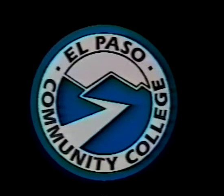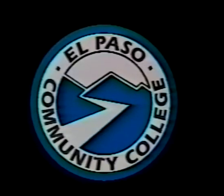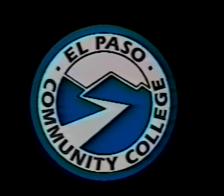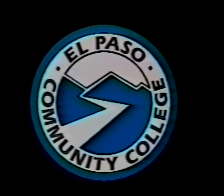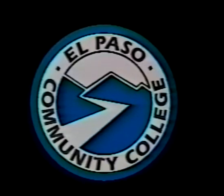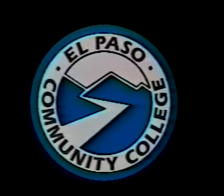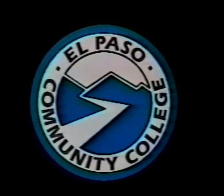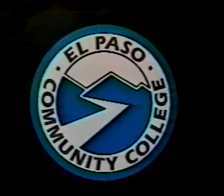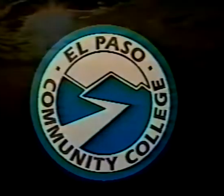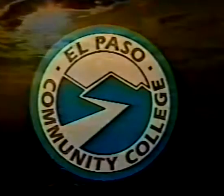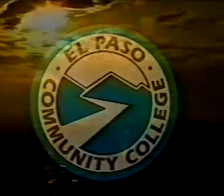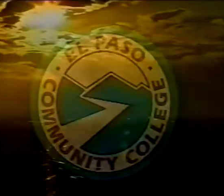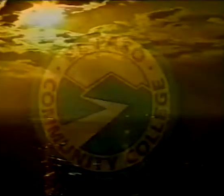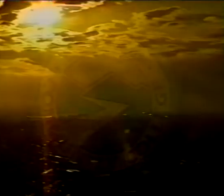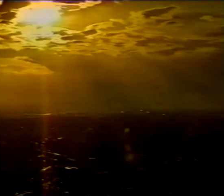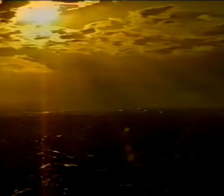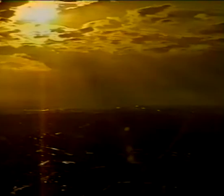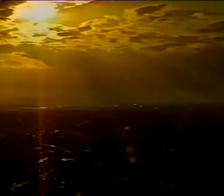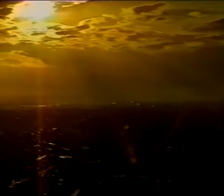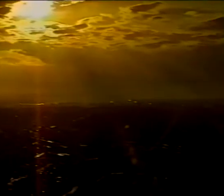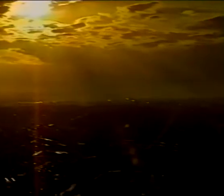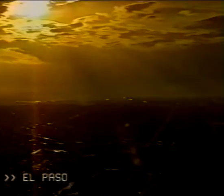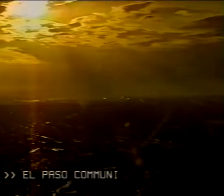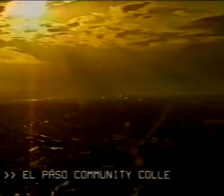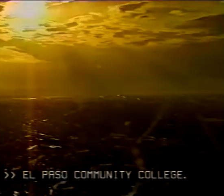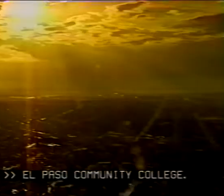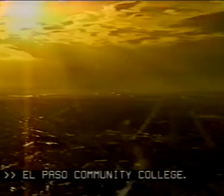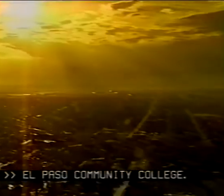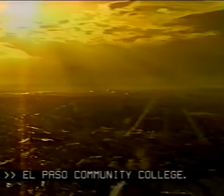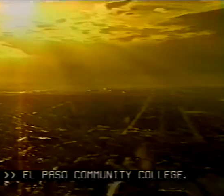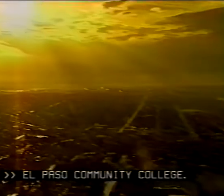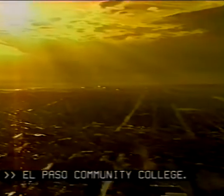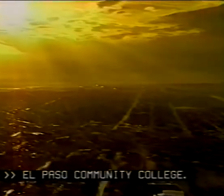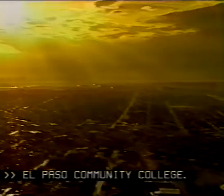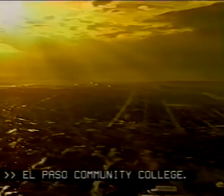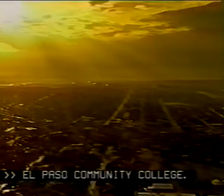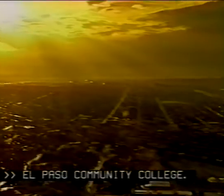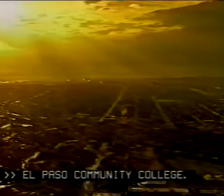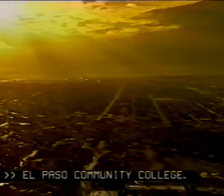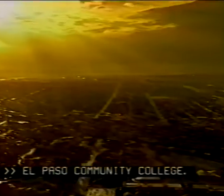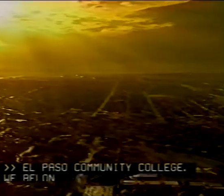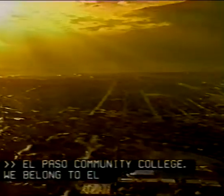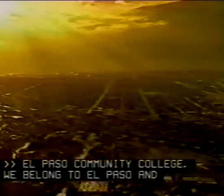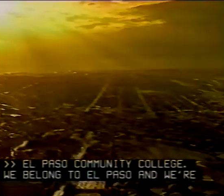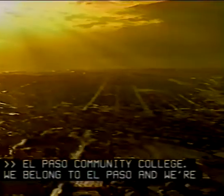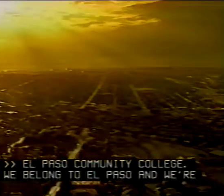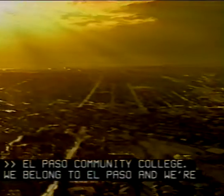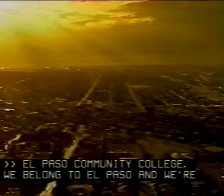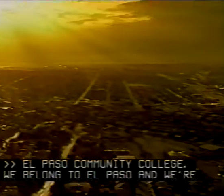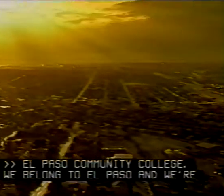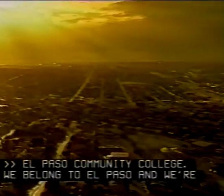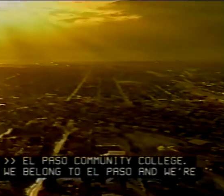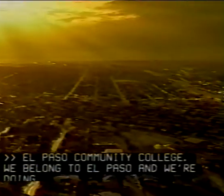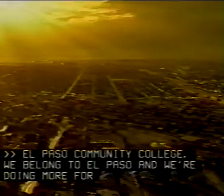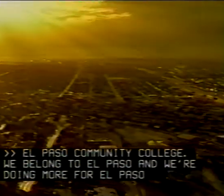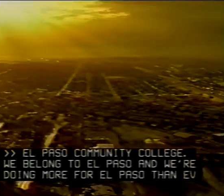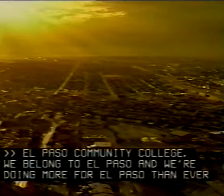El Paso Community College. We belong to El Paso, and we're doing more for El Paso than ever before.